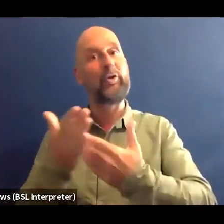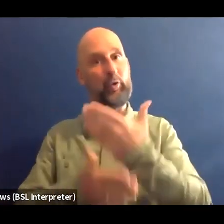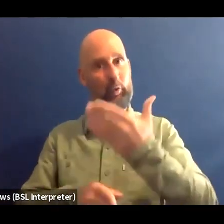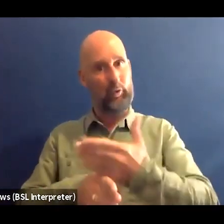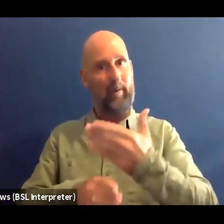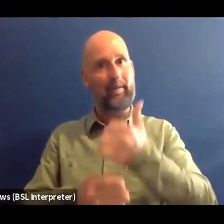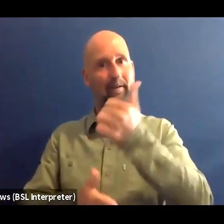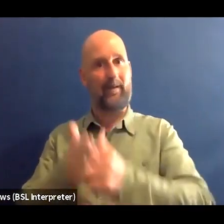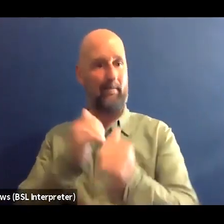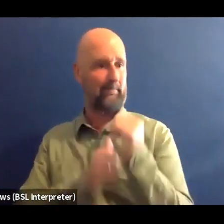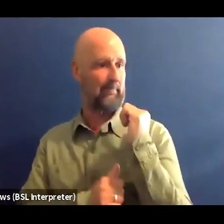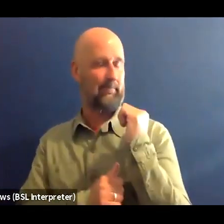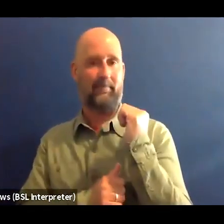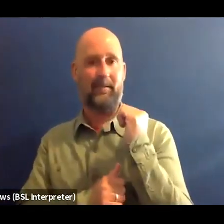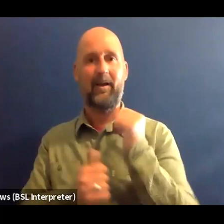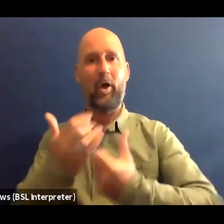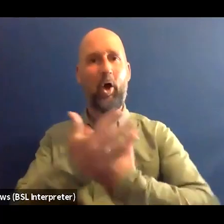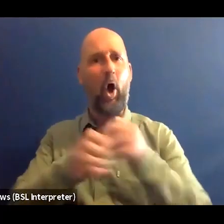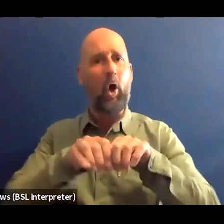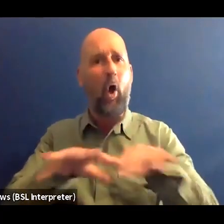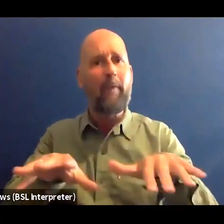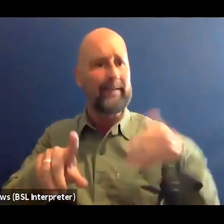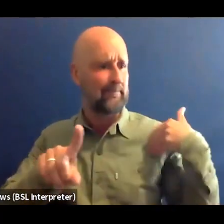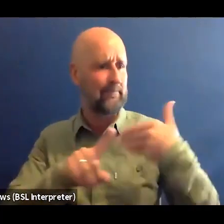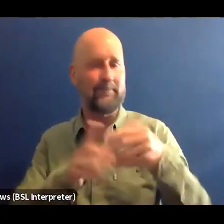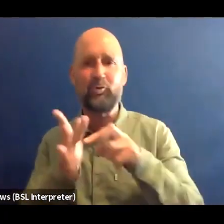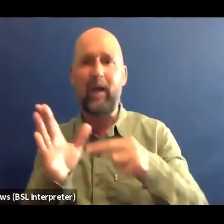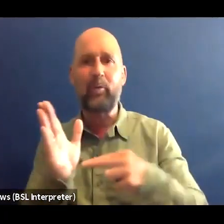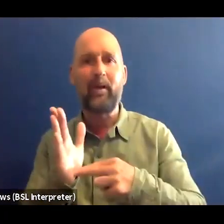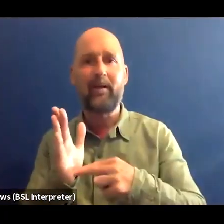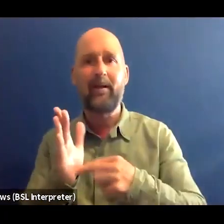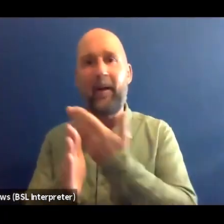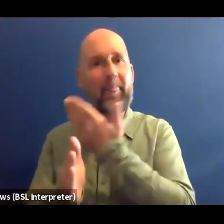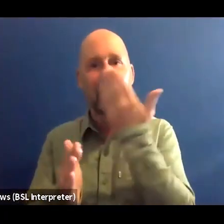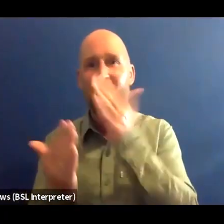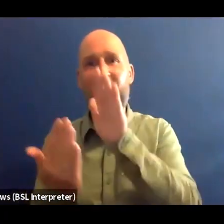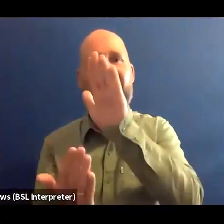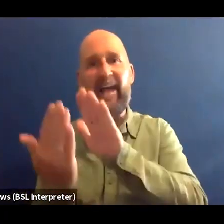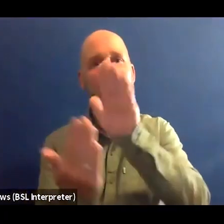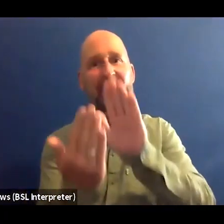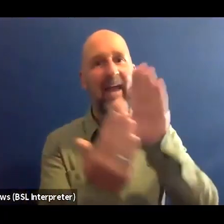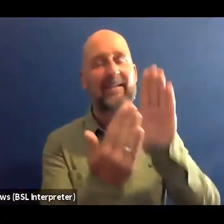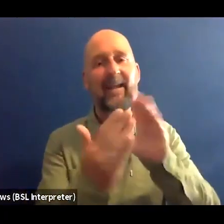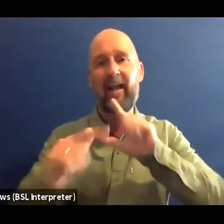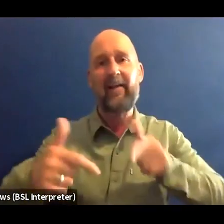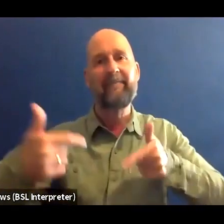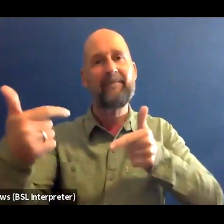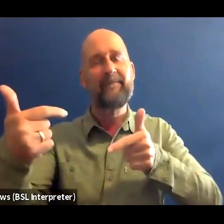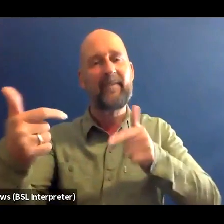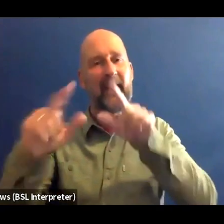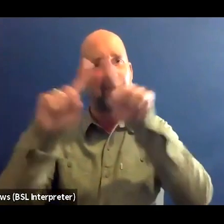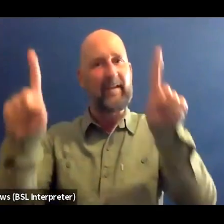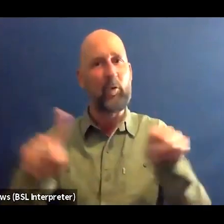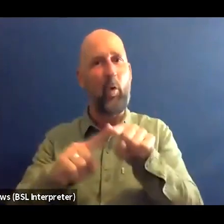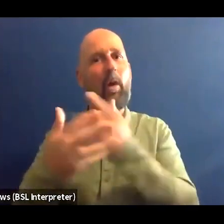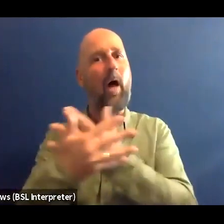in COVID time, so there is no face-to-face. So we use video call a lot. Earlier